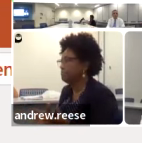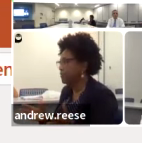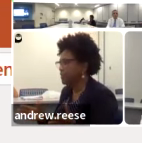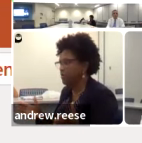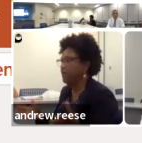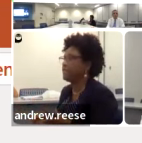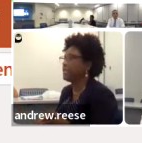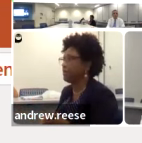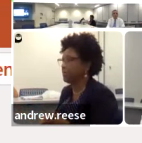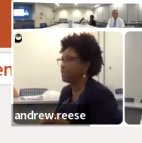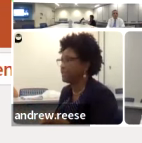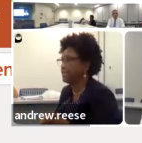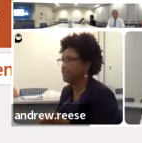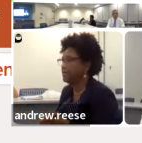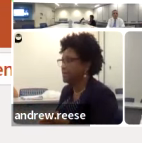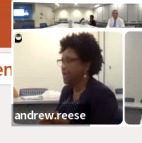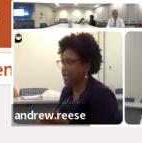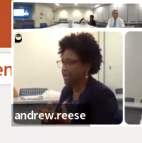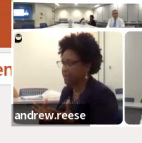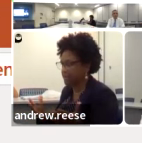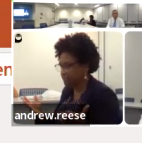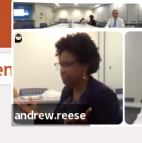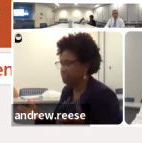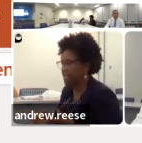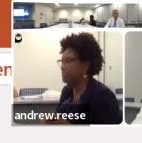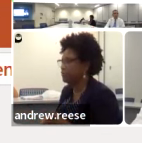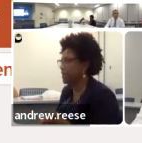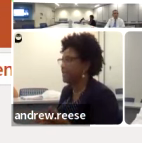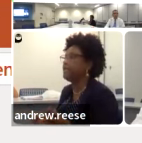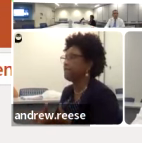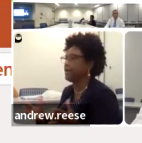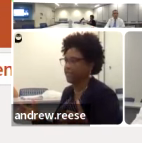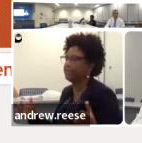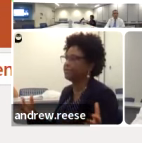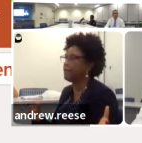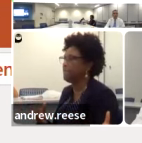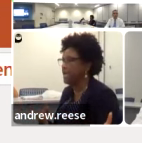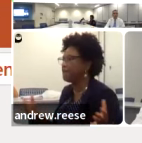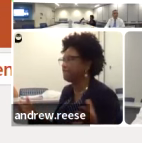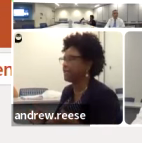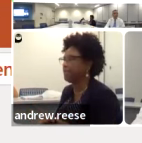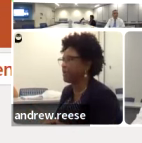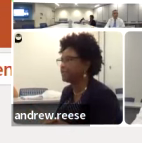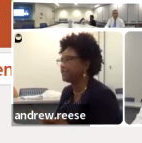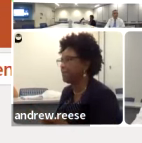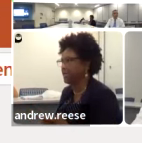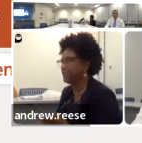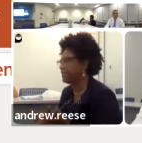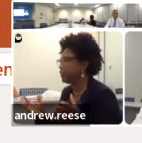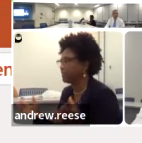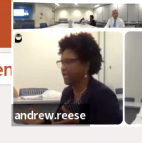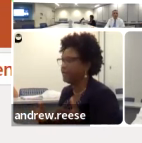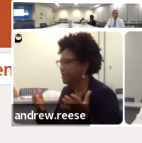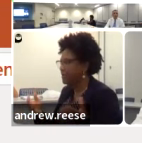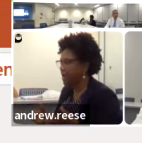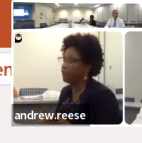and know everything about the person and be able to identify things that may affect the person's ability